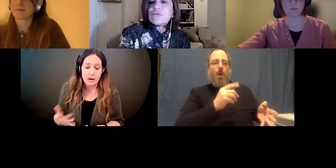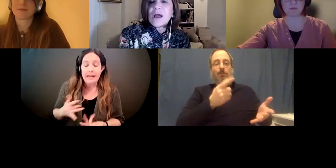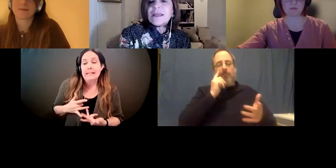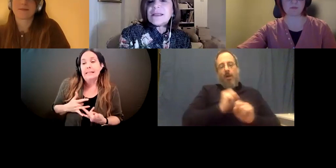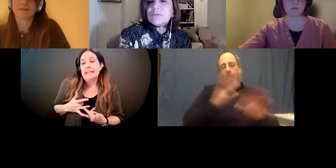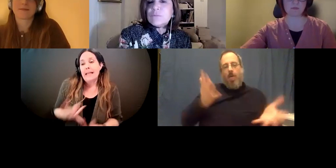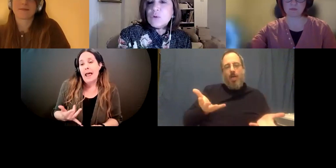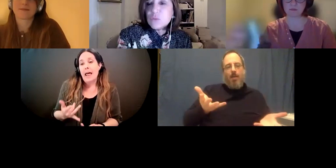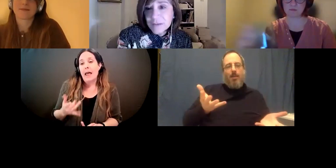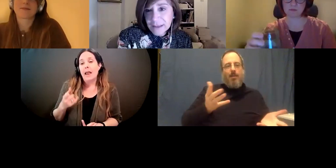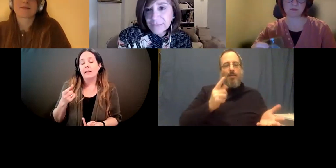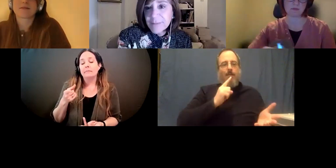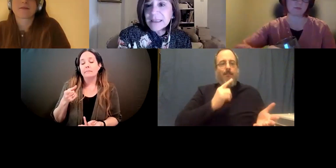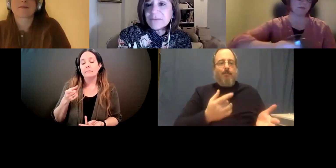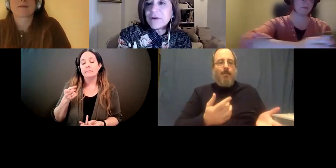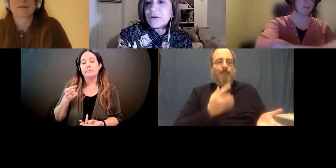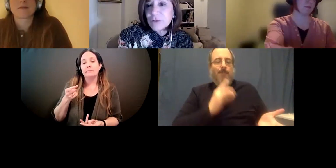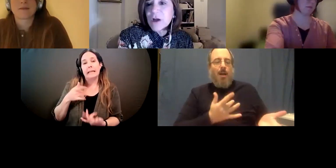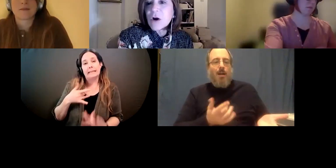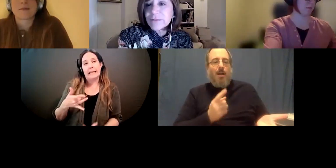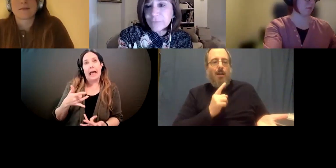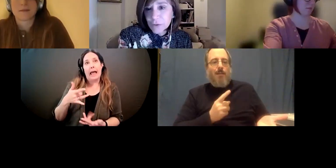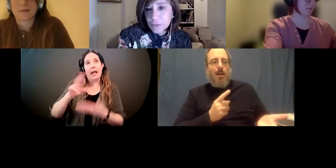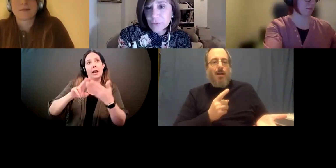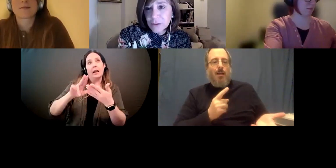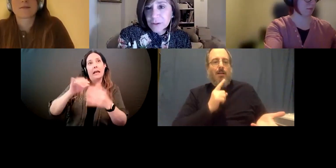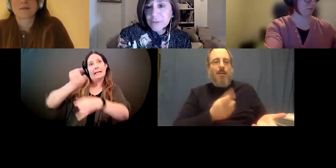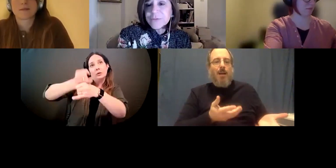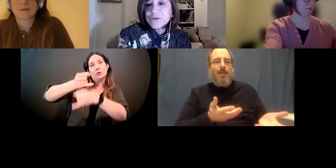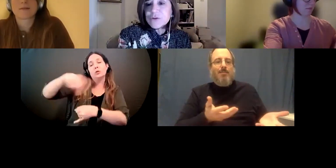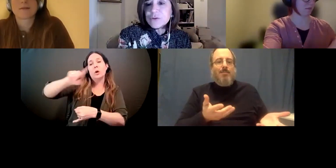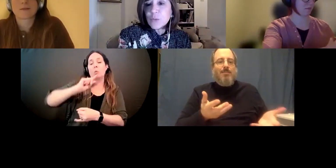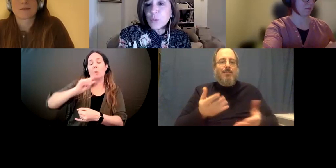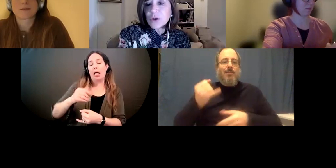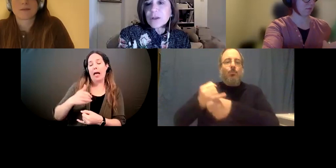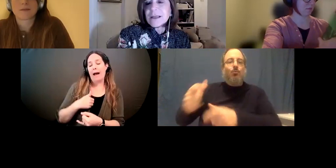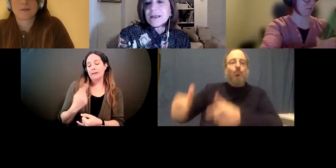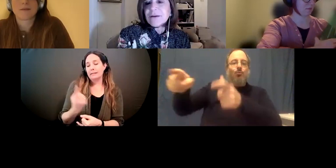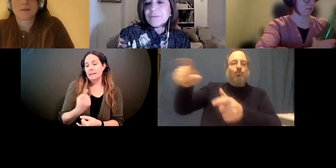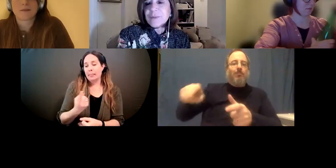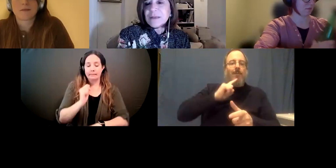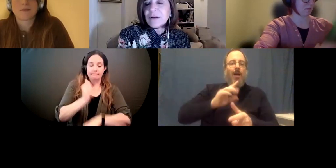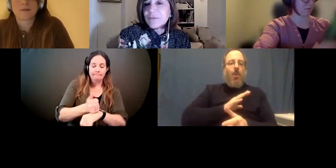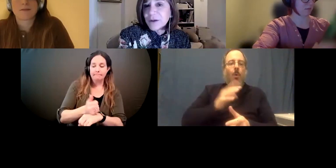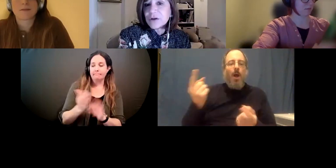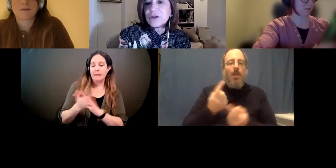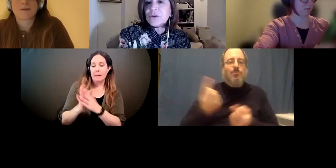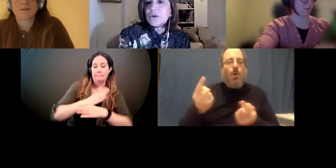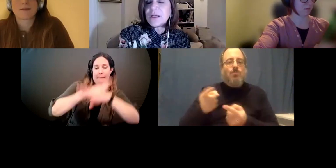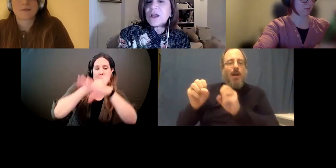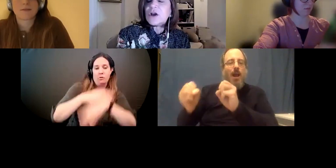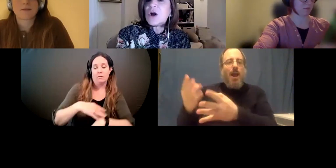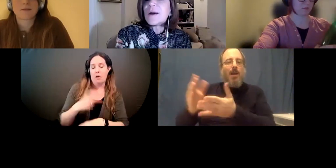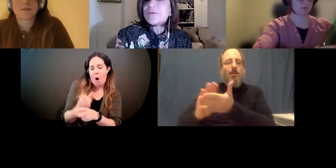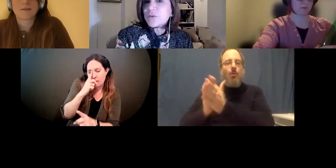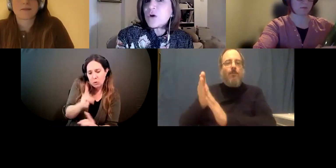made a variety of moves that have made it very, very hard for you to do your work and have been unfair to you,